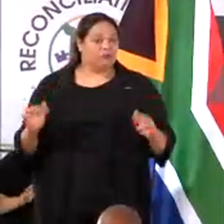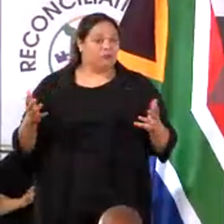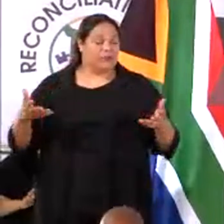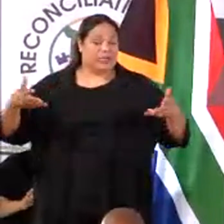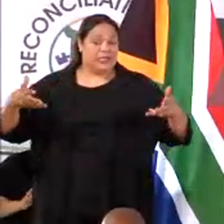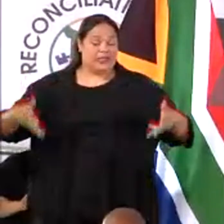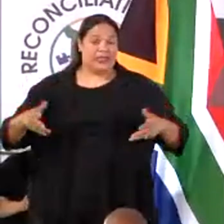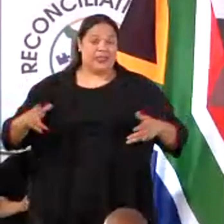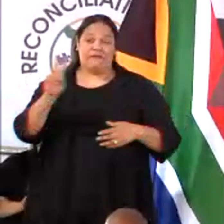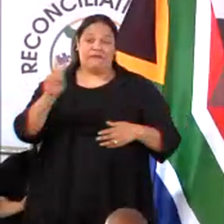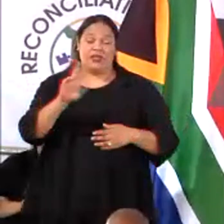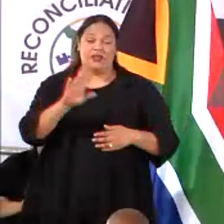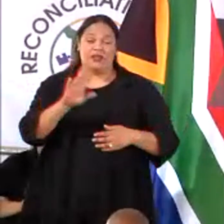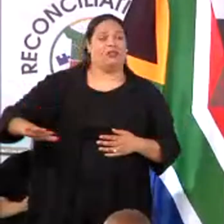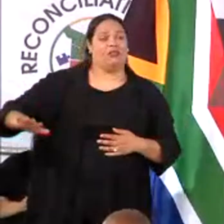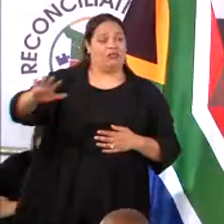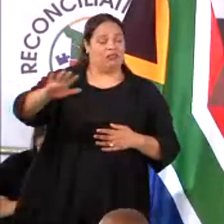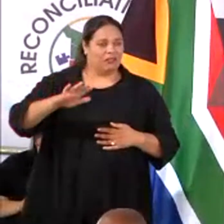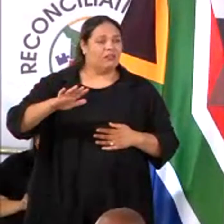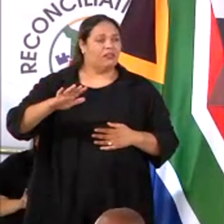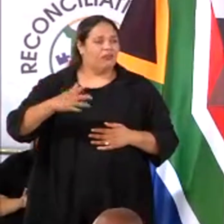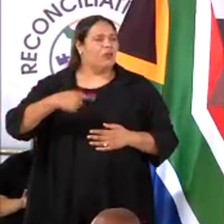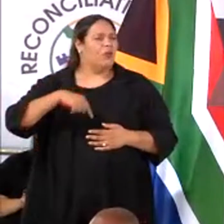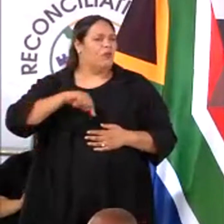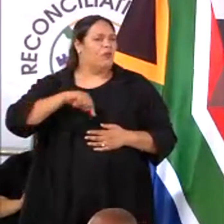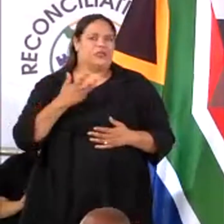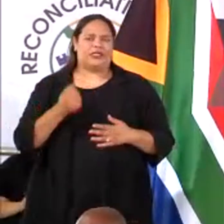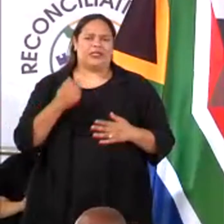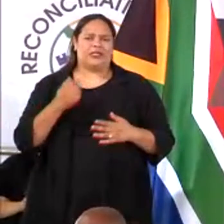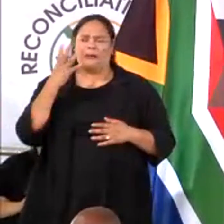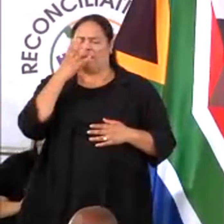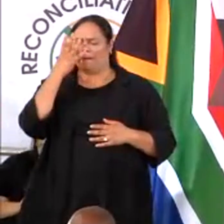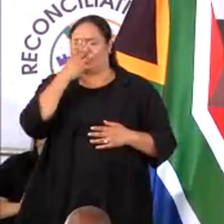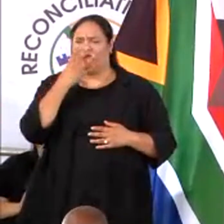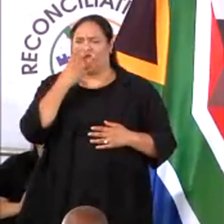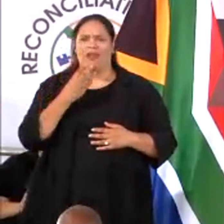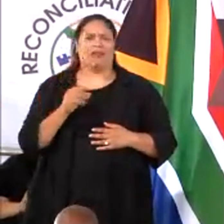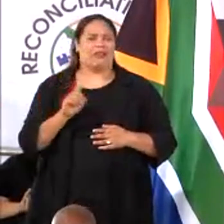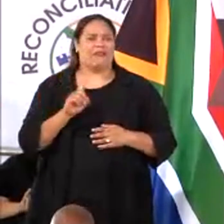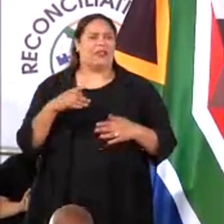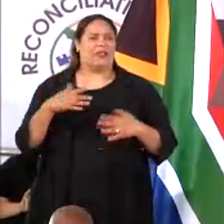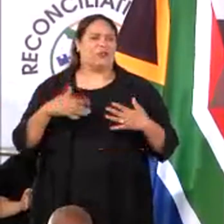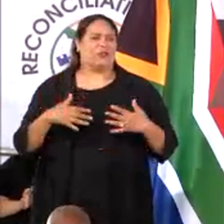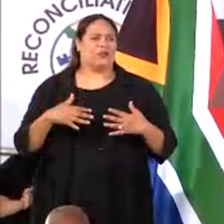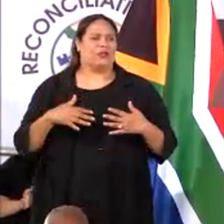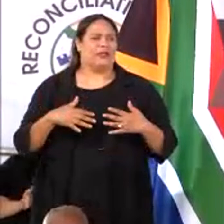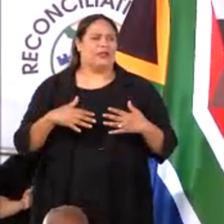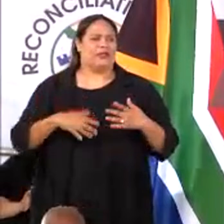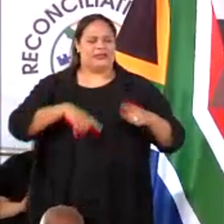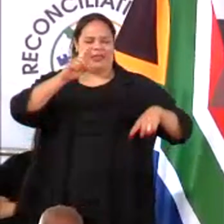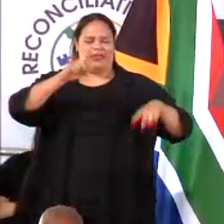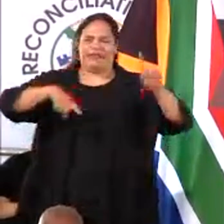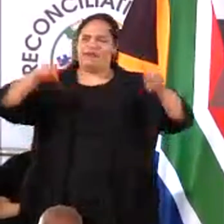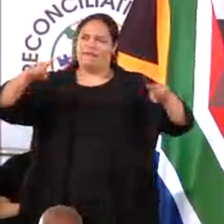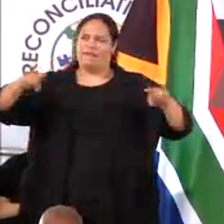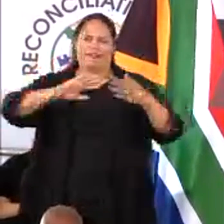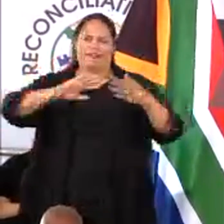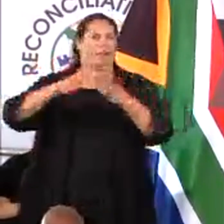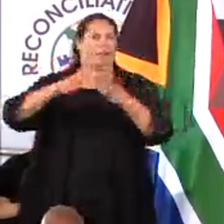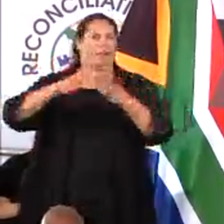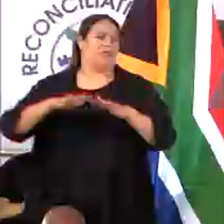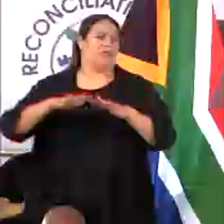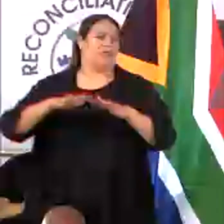Hier in Vredendal het ons 'n pragtige en diverse